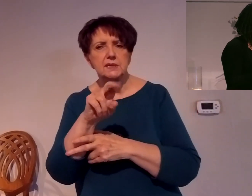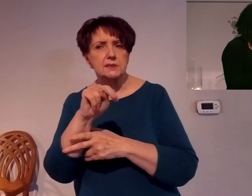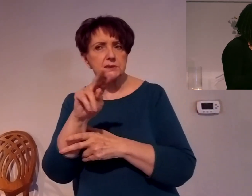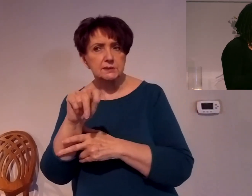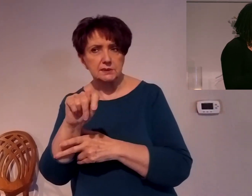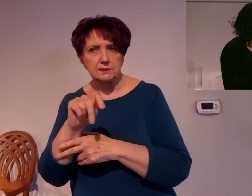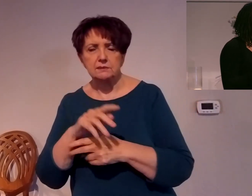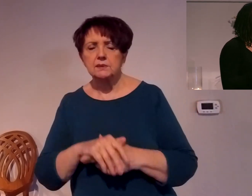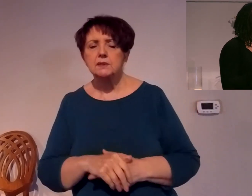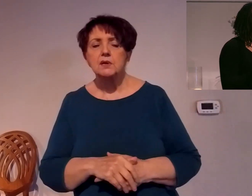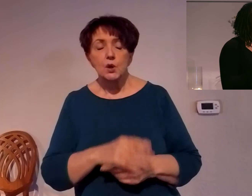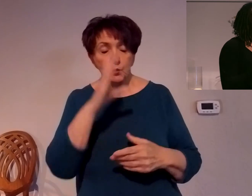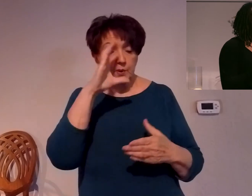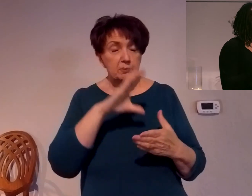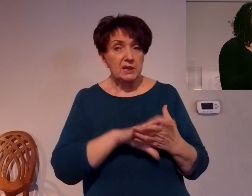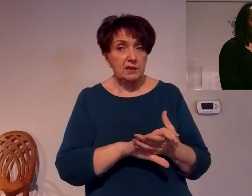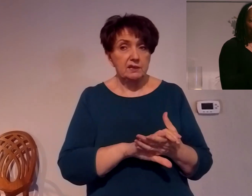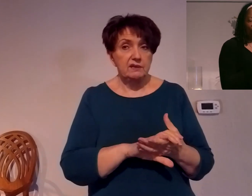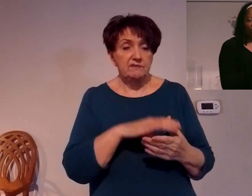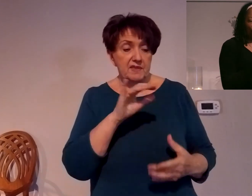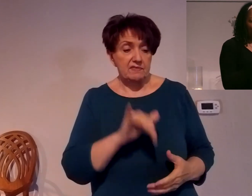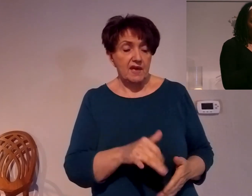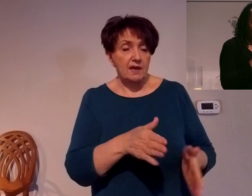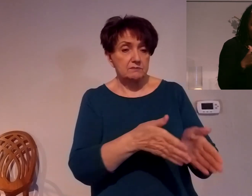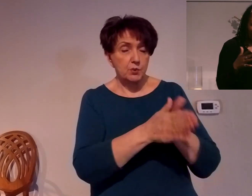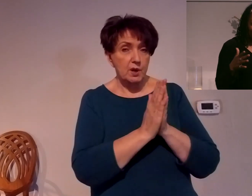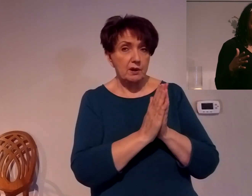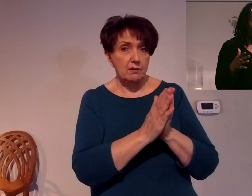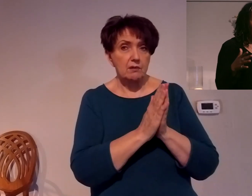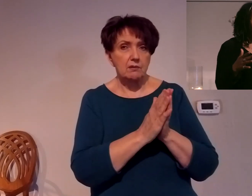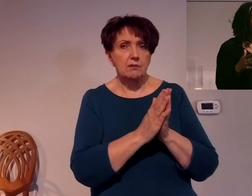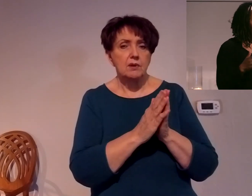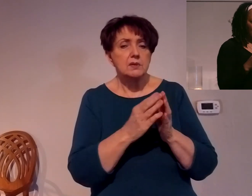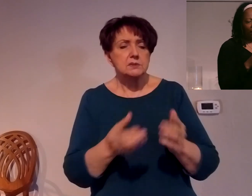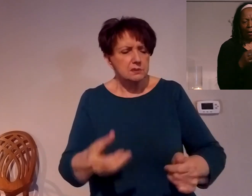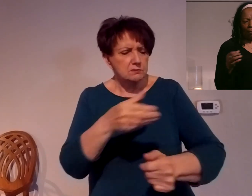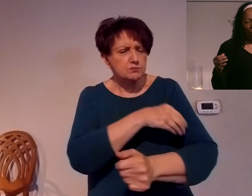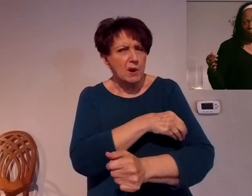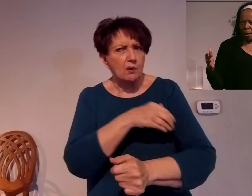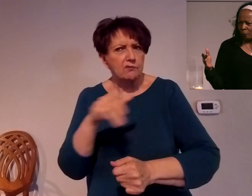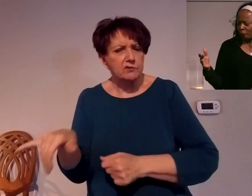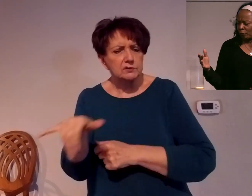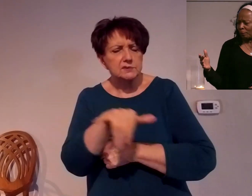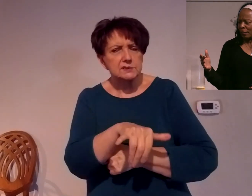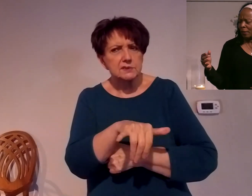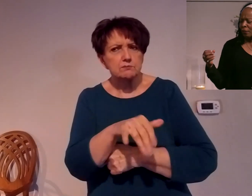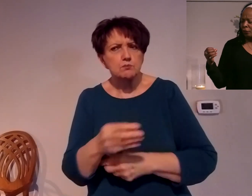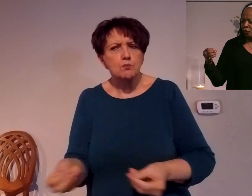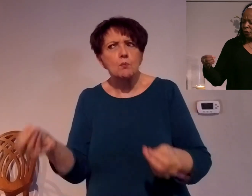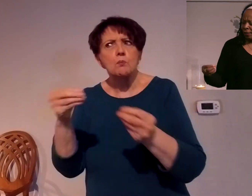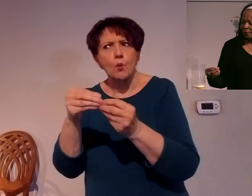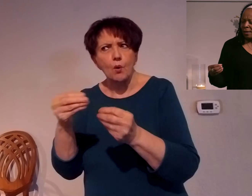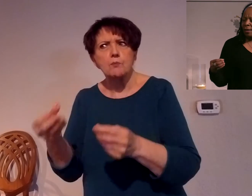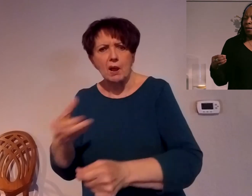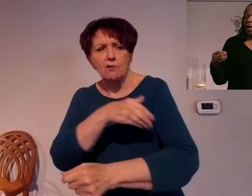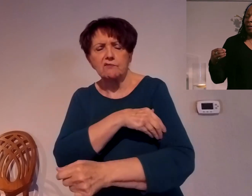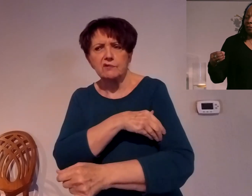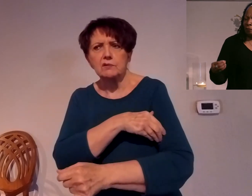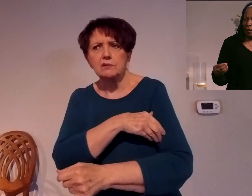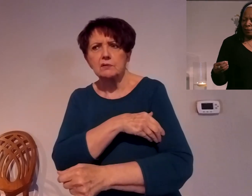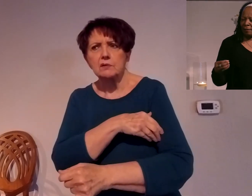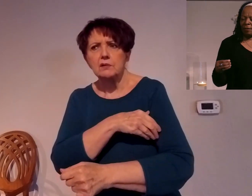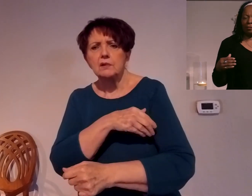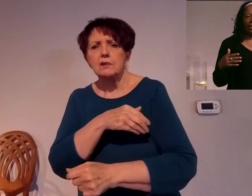mind treatment is just as powerful, if not more powerful, but it is just